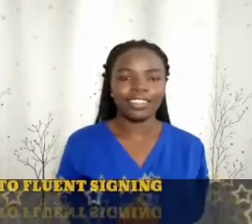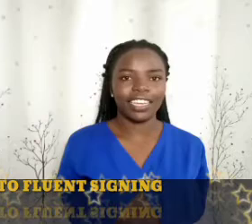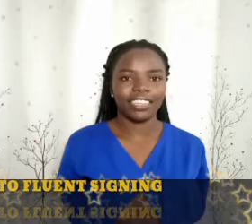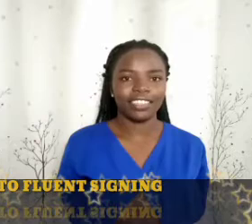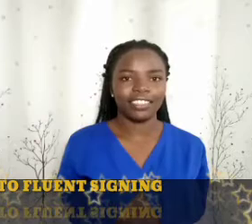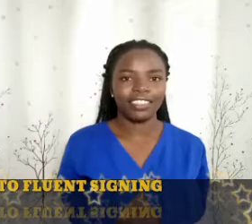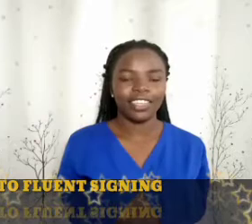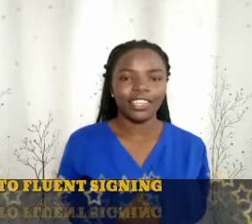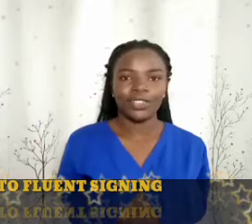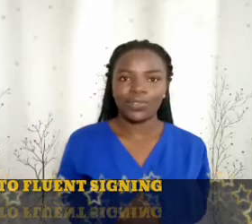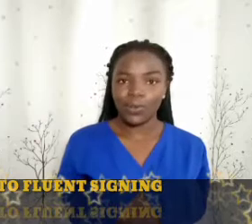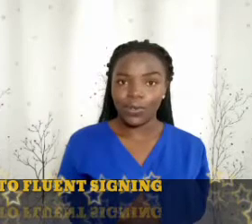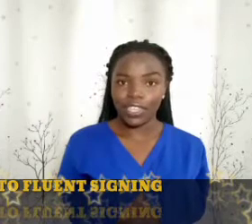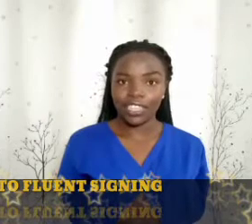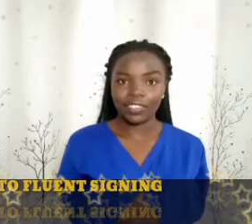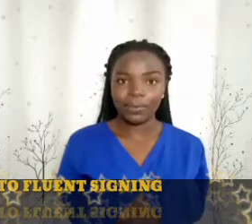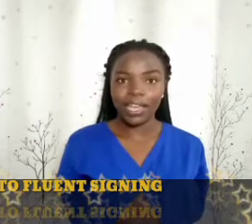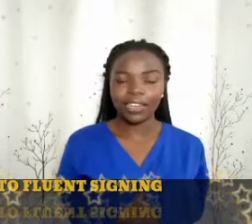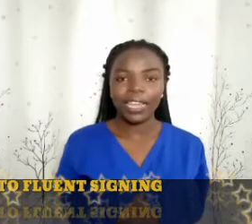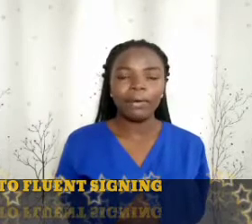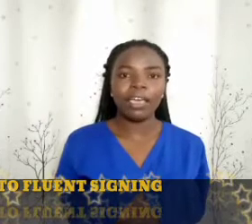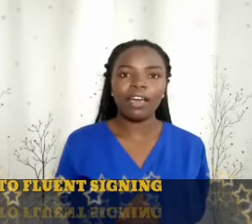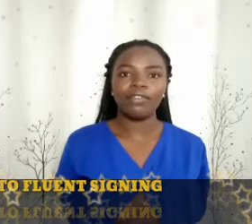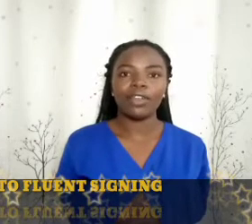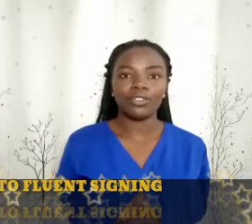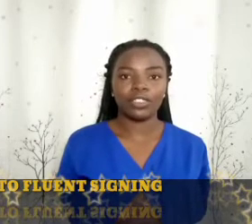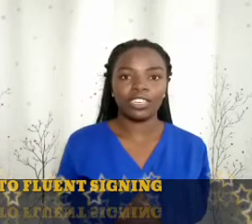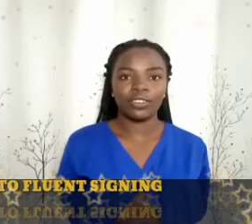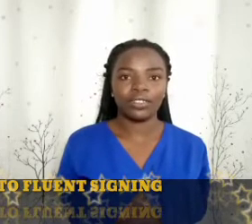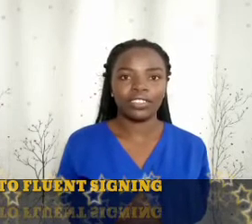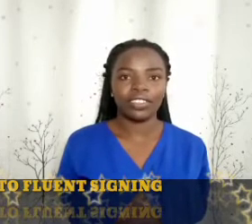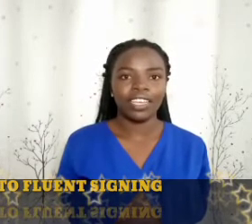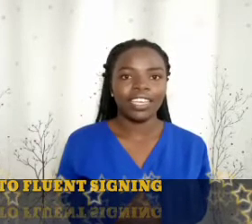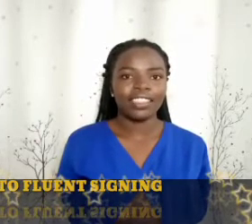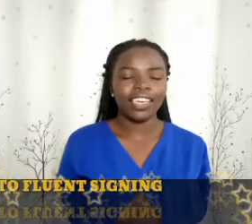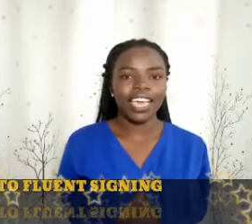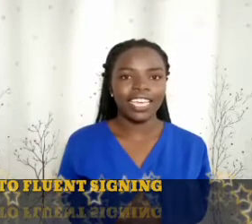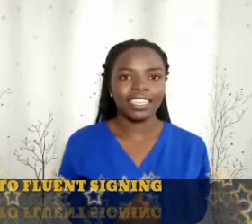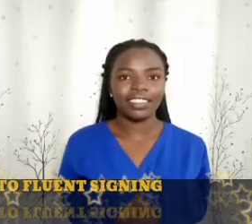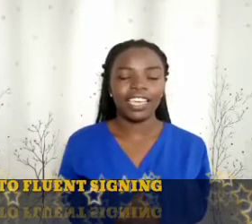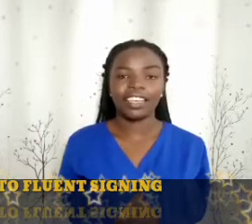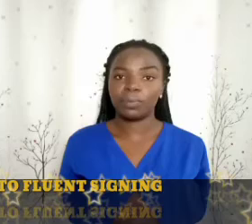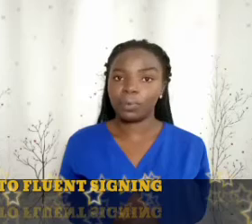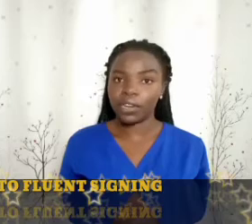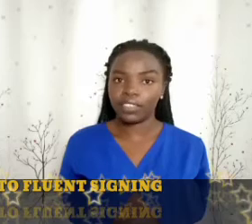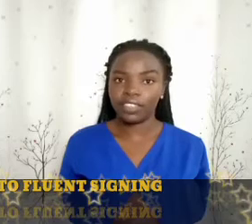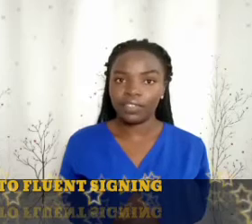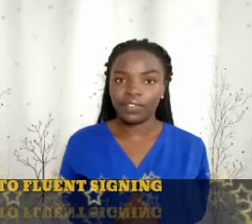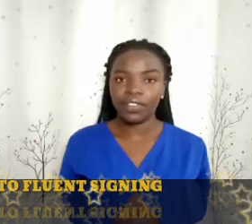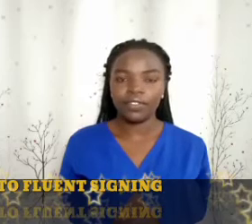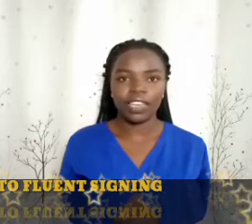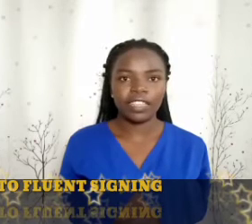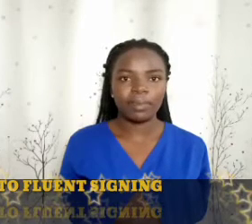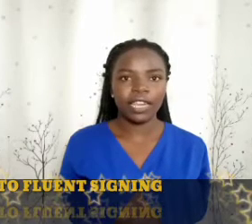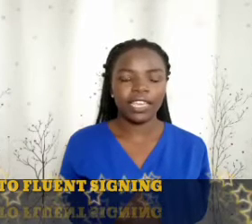signing. So in this one, we have two sections. There is expressive fingerspelling